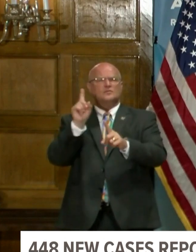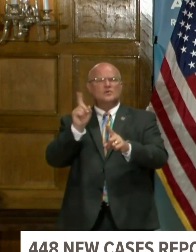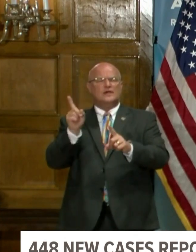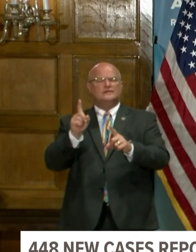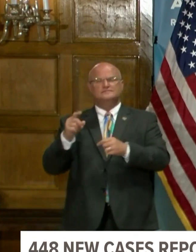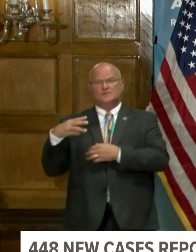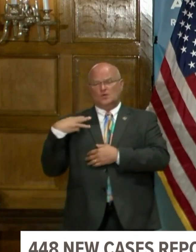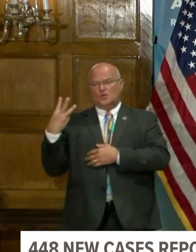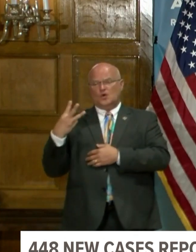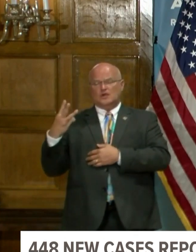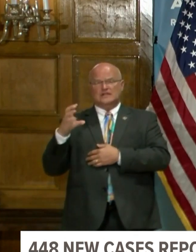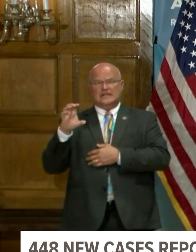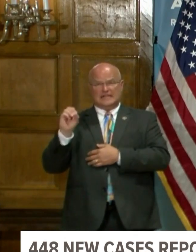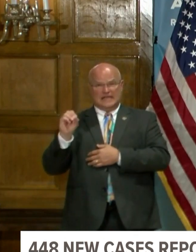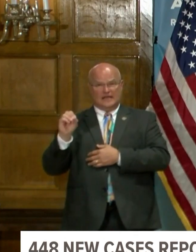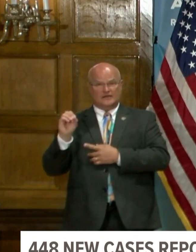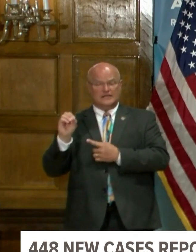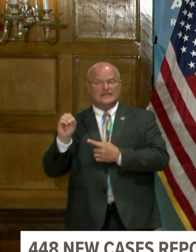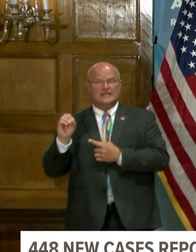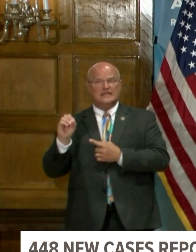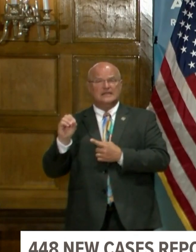In Washington County, where our